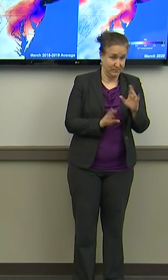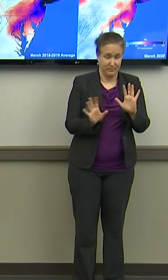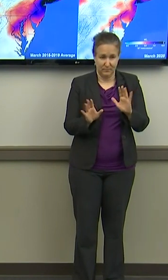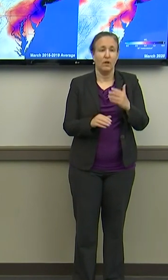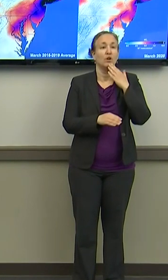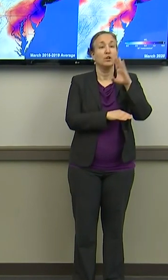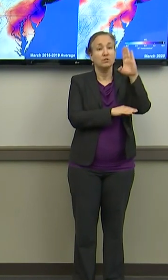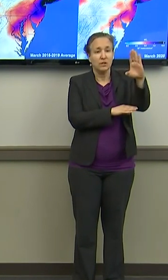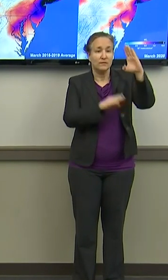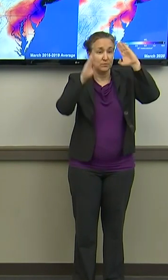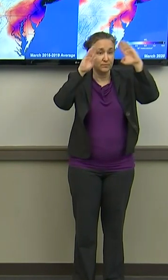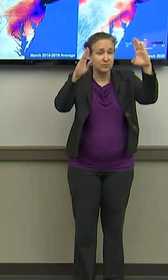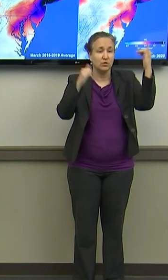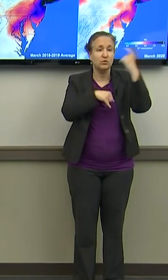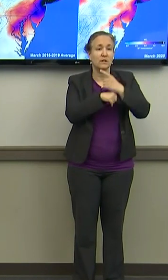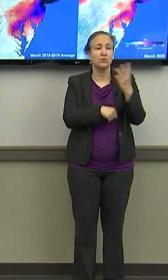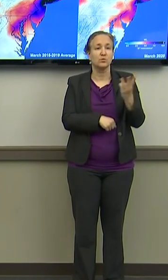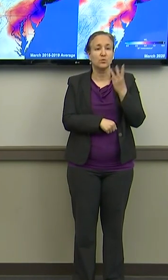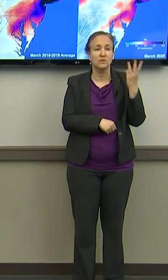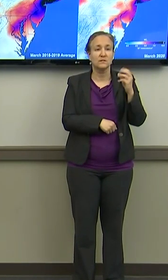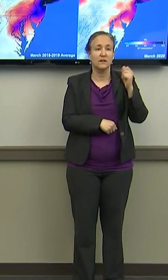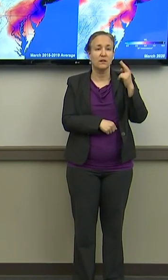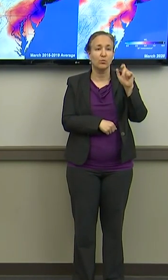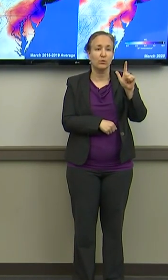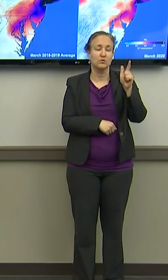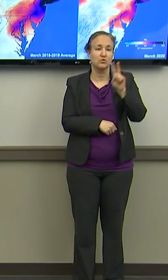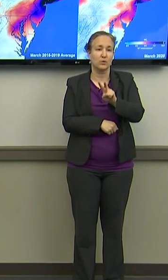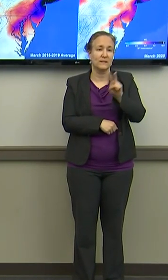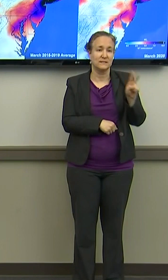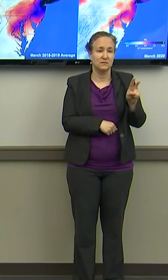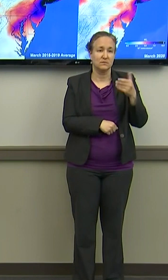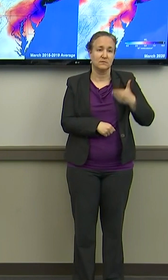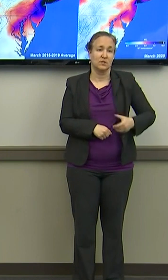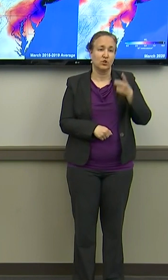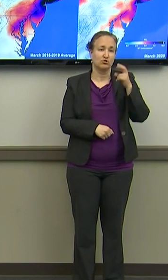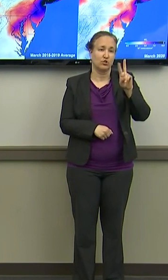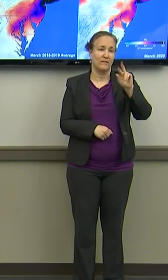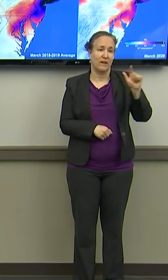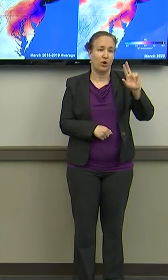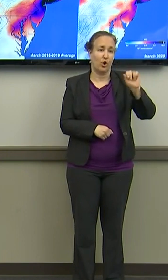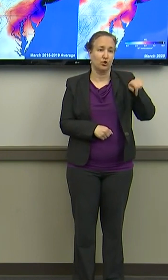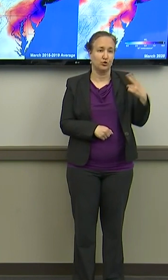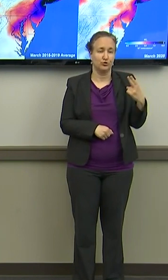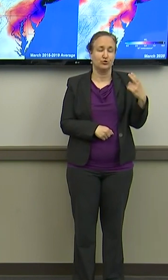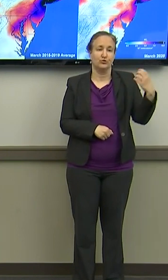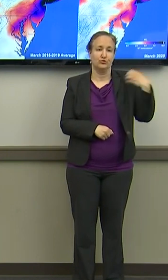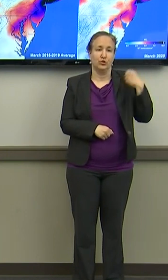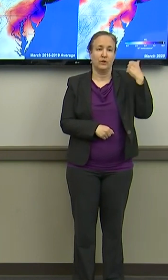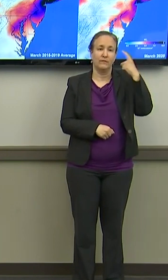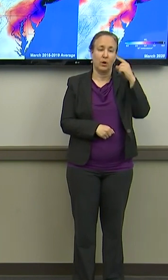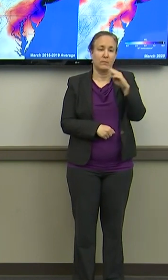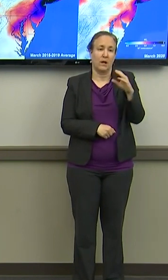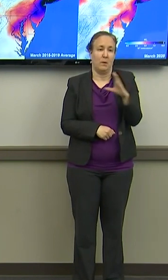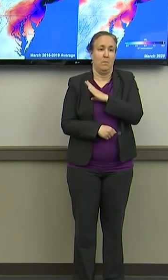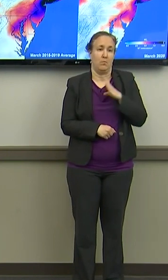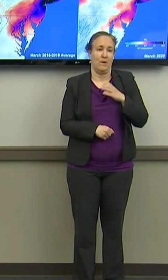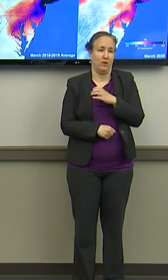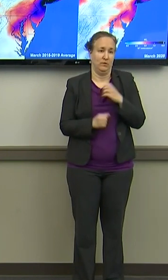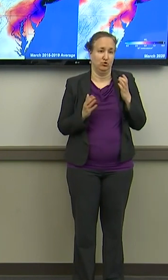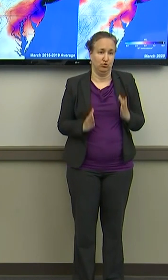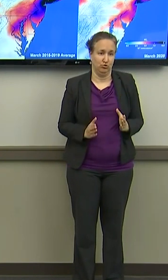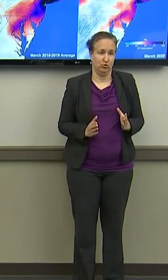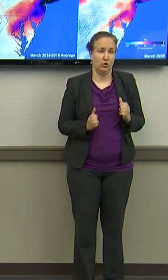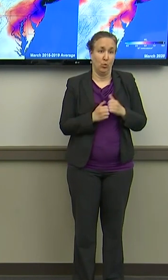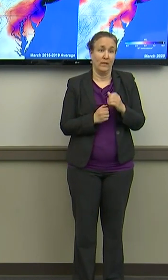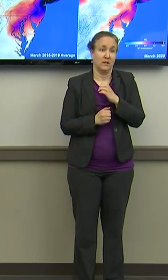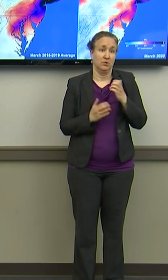Good afternoon, everybody. Today is Wednesday, April the 22nd. I am Dr. Val Arkosh, Chair of Montgomery County Board of Commissioners. I'm here with my